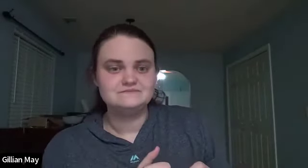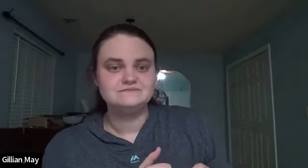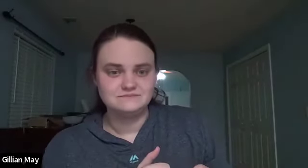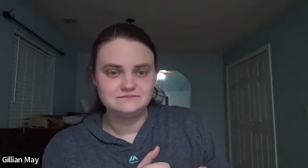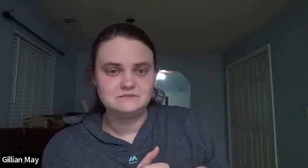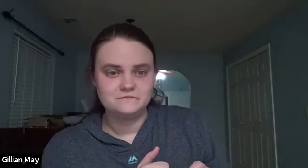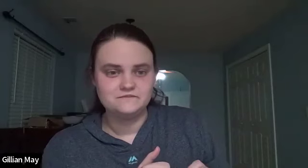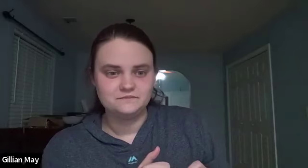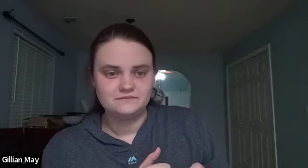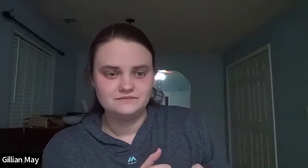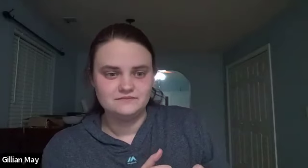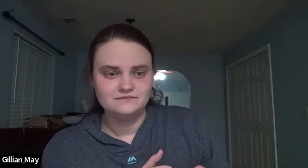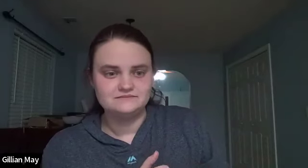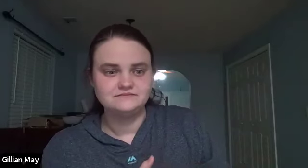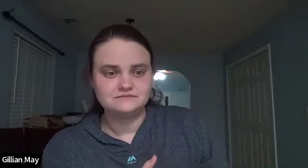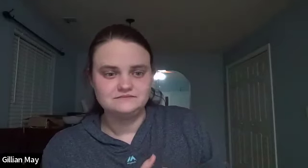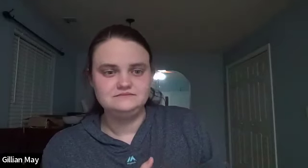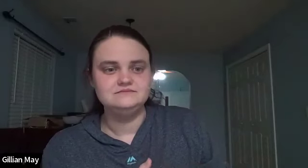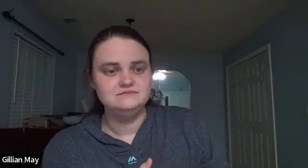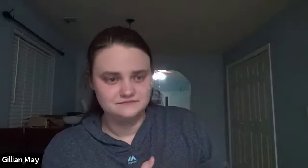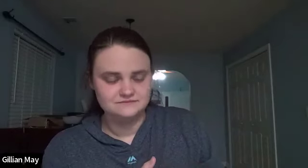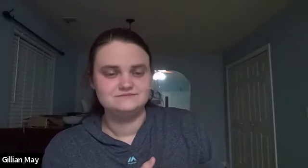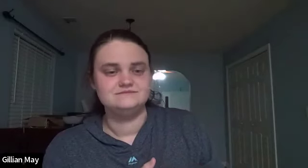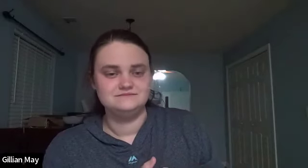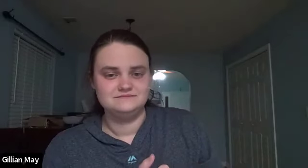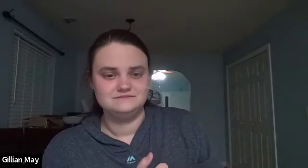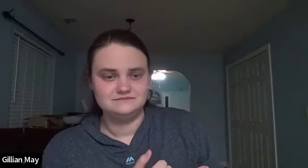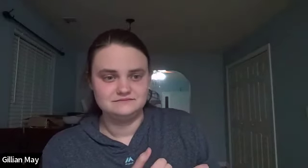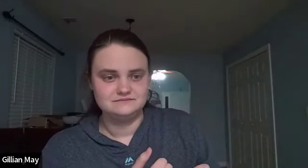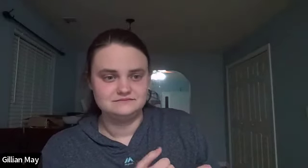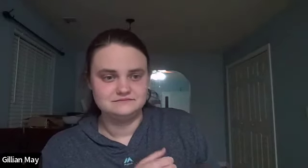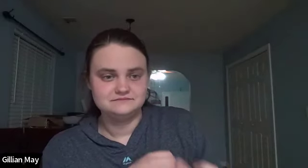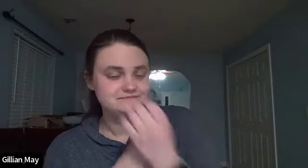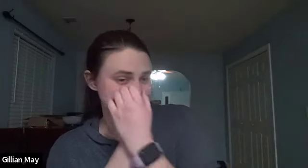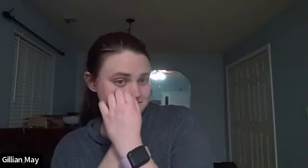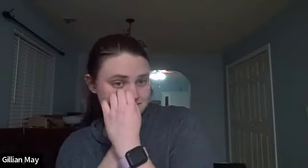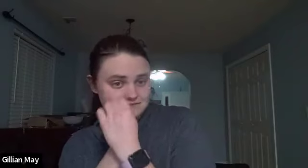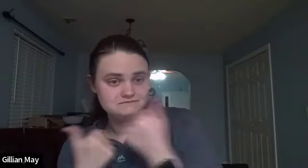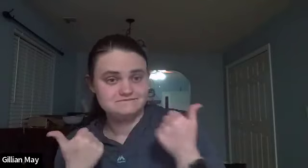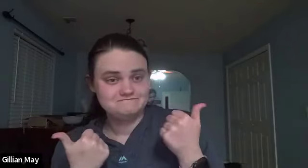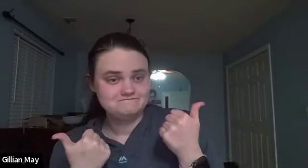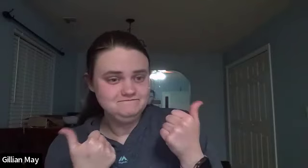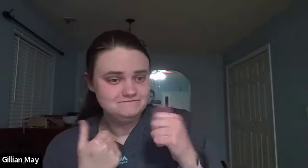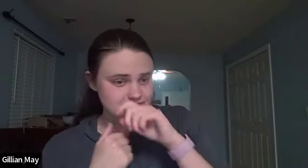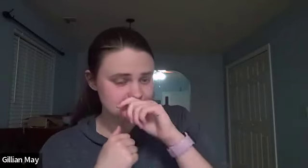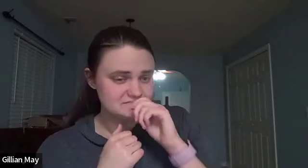and the list of the phrases we went over, and it will have the link to the YouTube video. I'm trying to think if